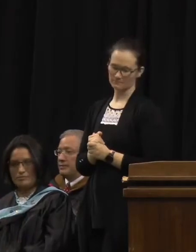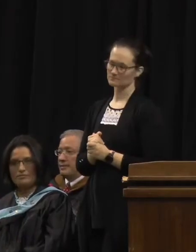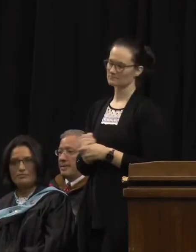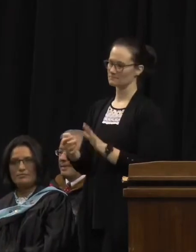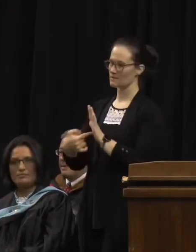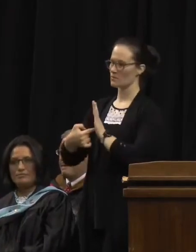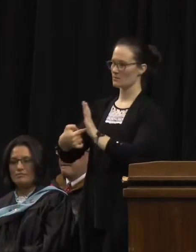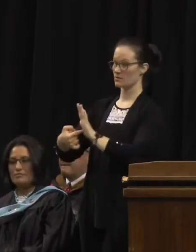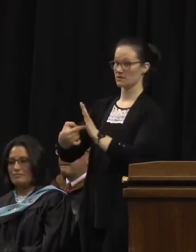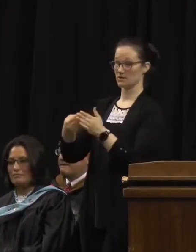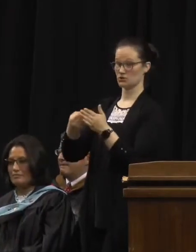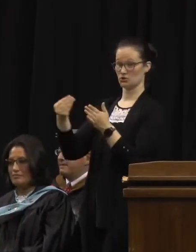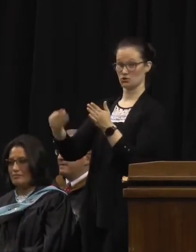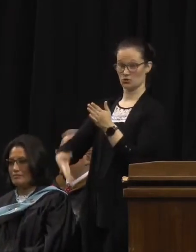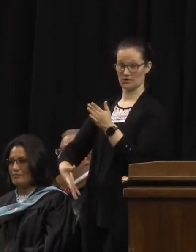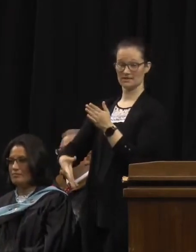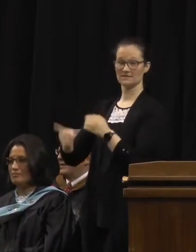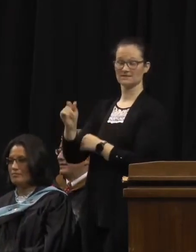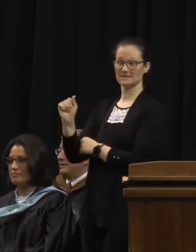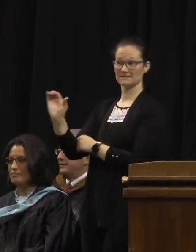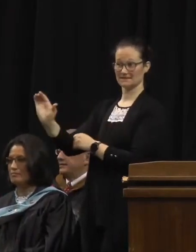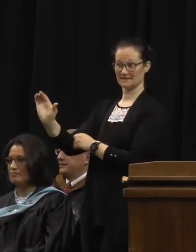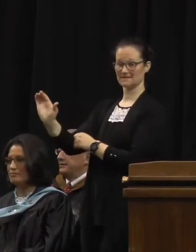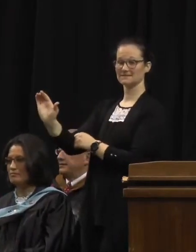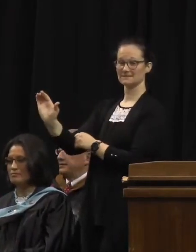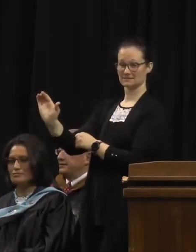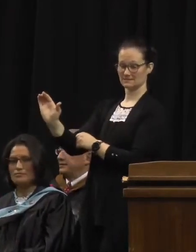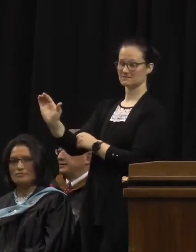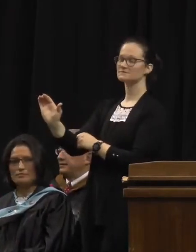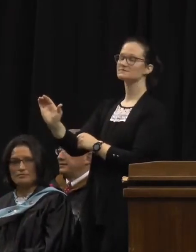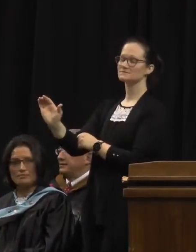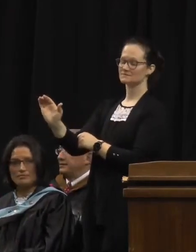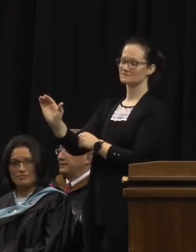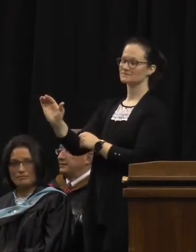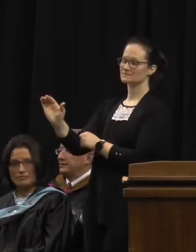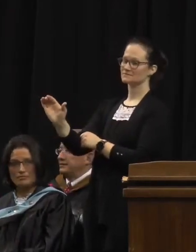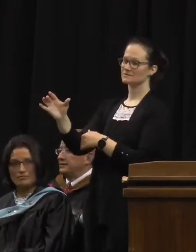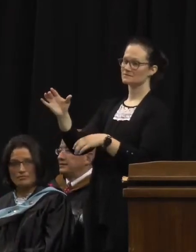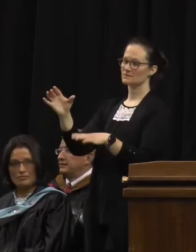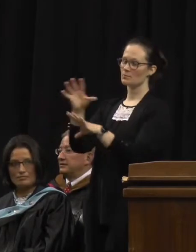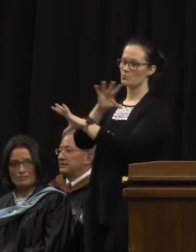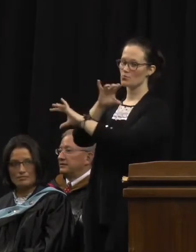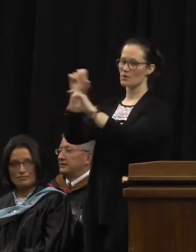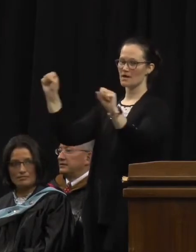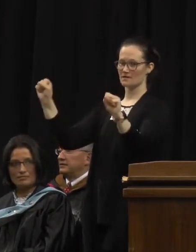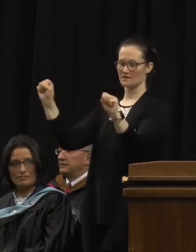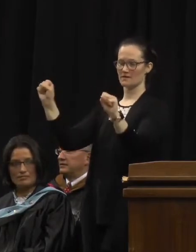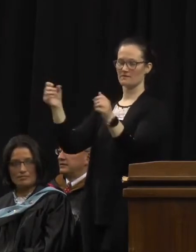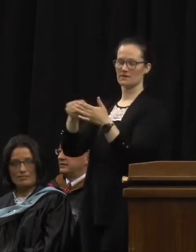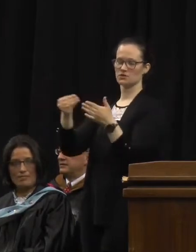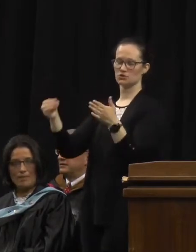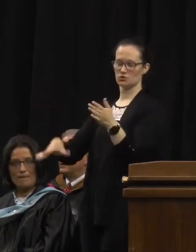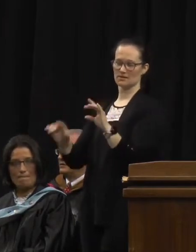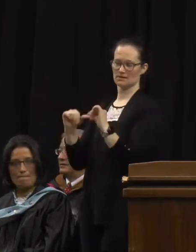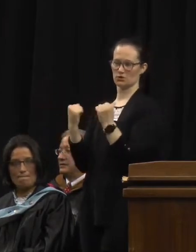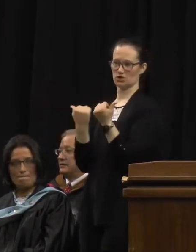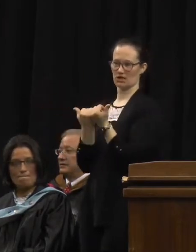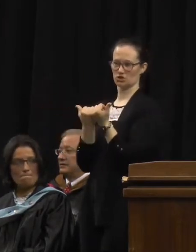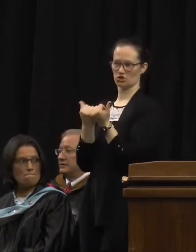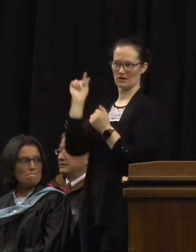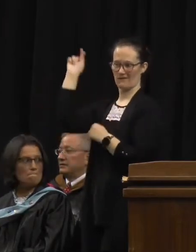Representing the students of Doña Ana College, Community College, is the president of the Student Government